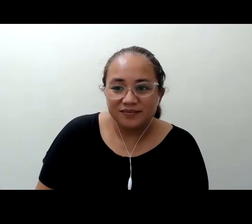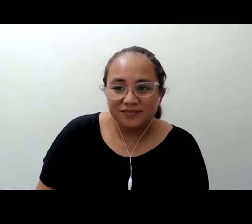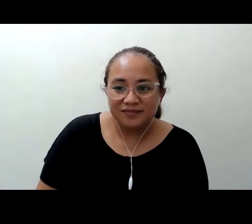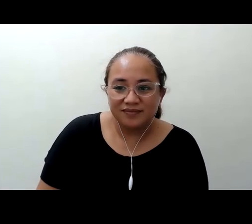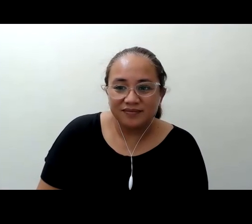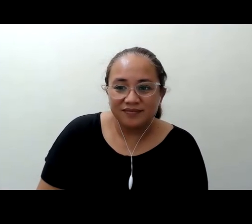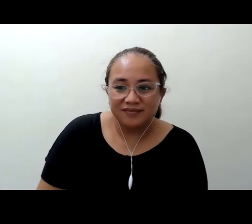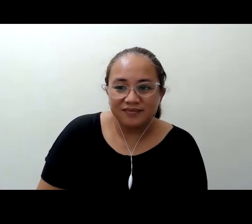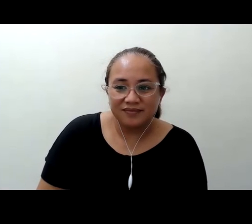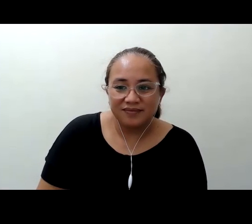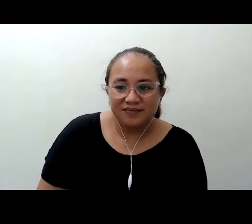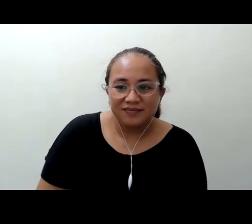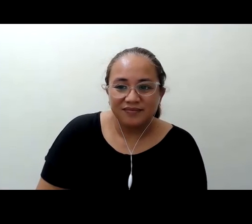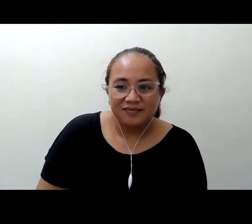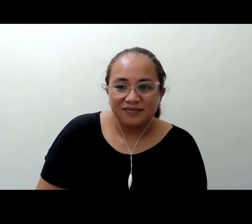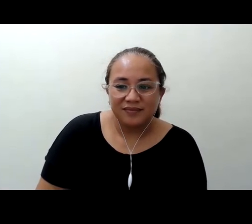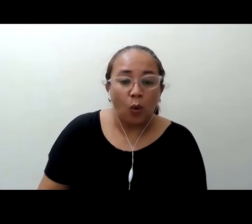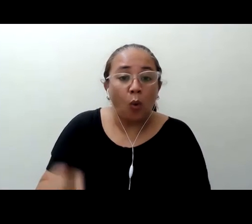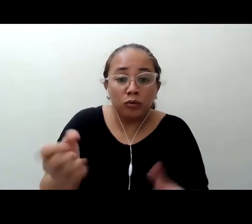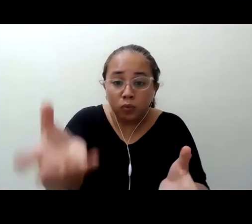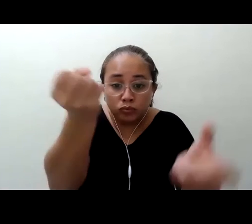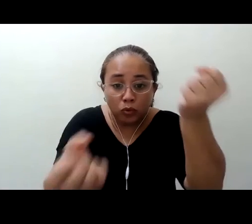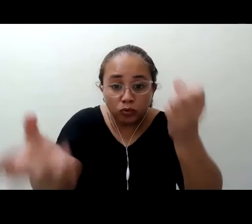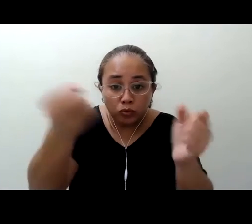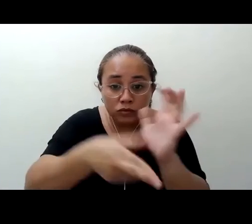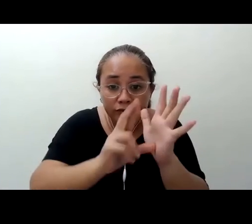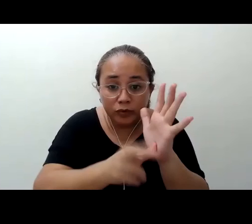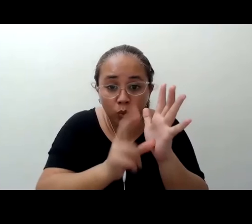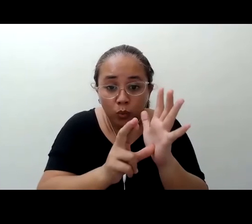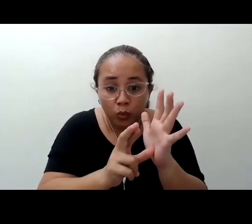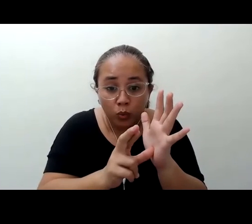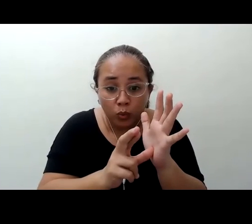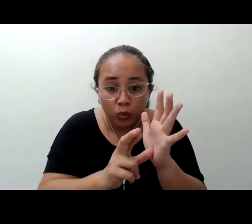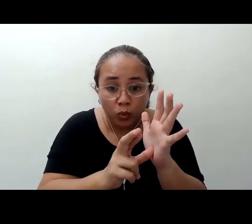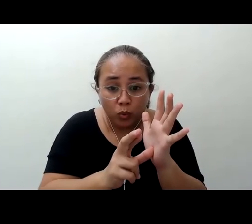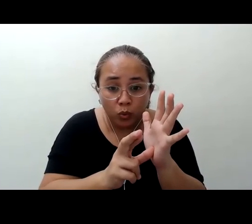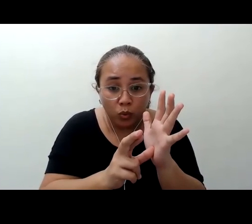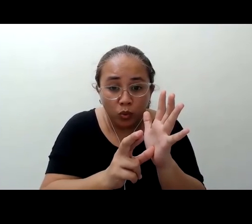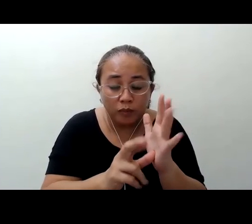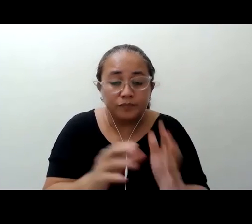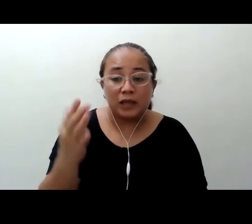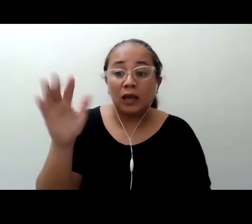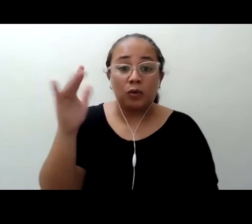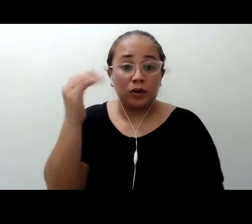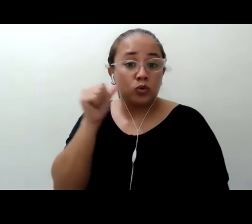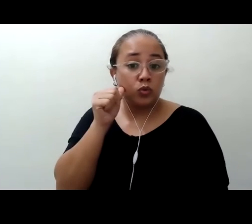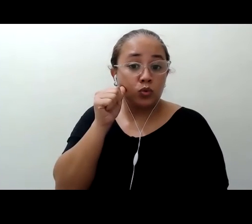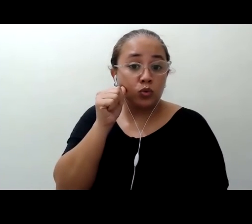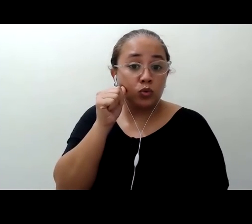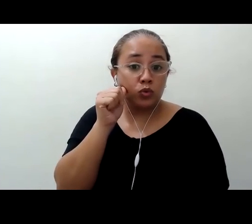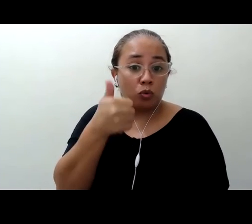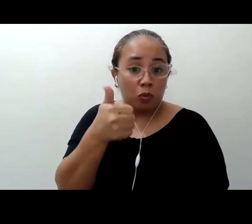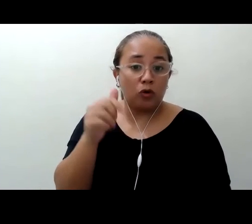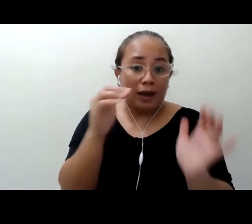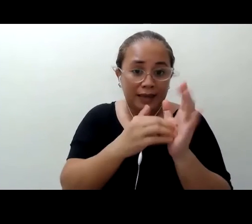Or you can do the review yourself. It's up to you. And then, so tomorrow we'll come back in one